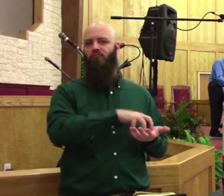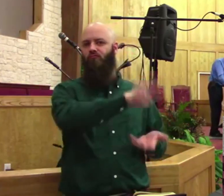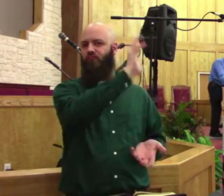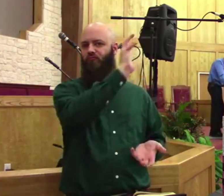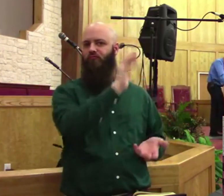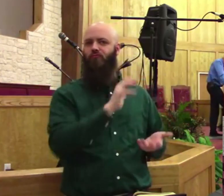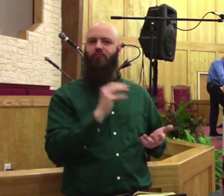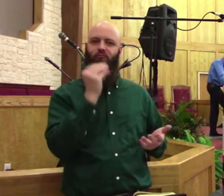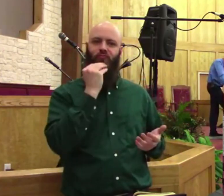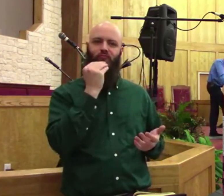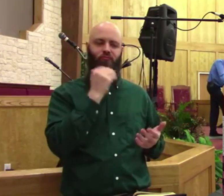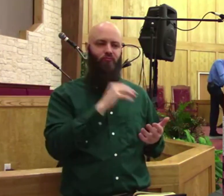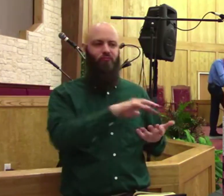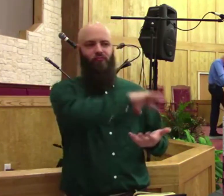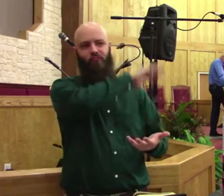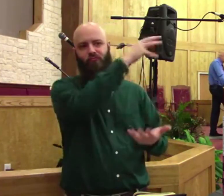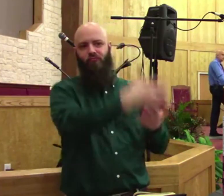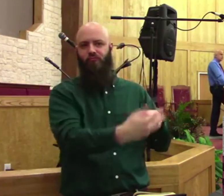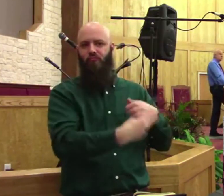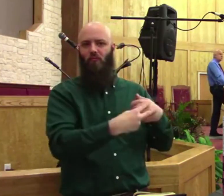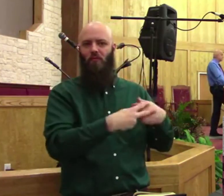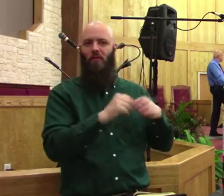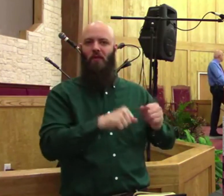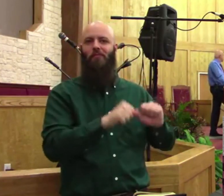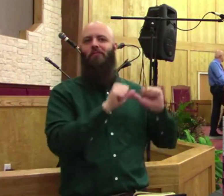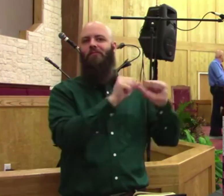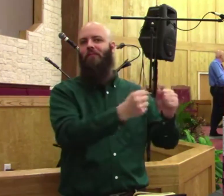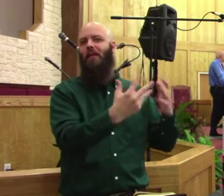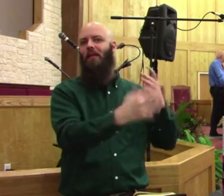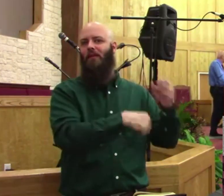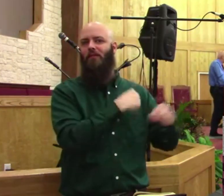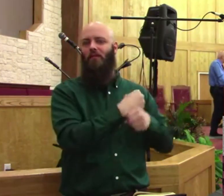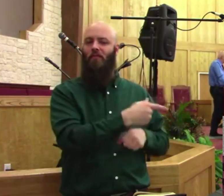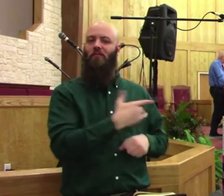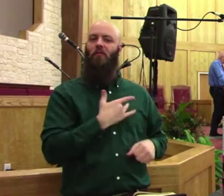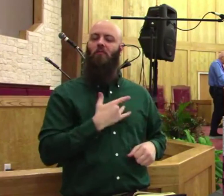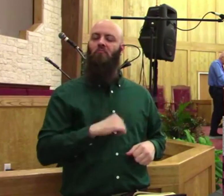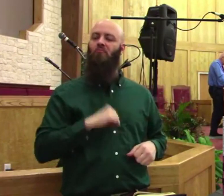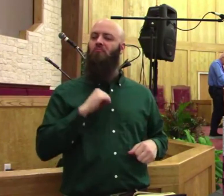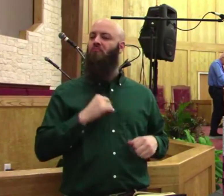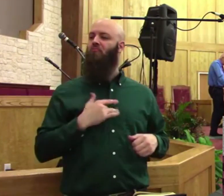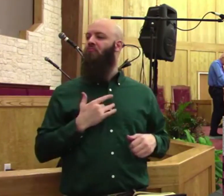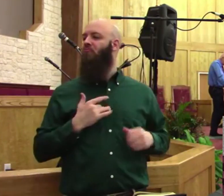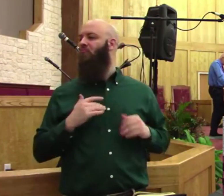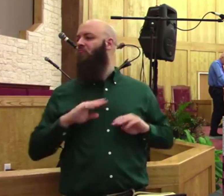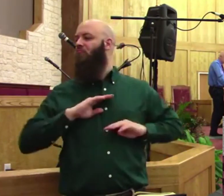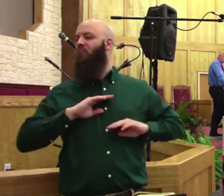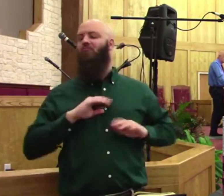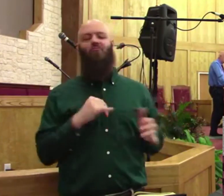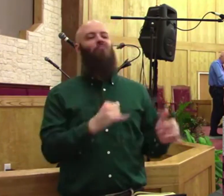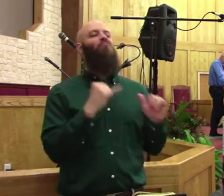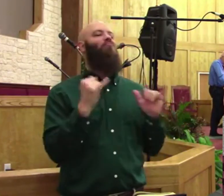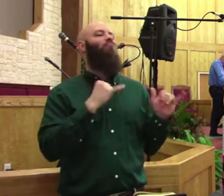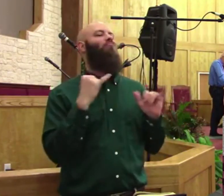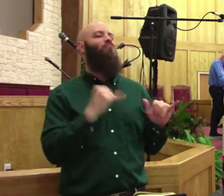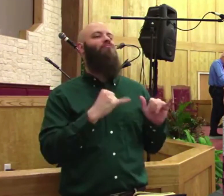for years. And so they felt secure, they felt proud, and so they enjoyed themselves.